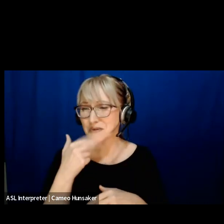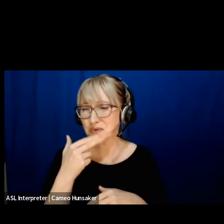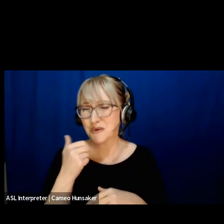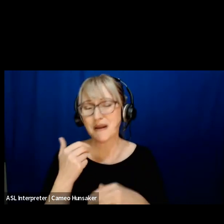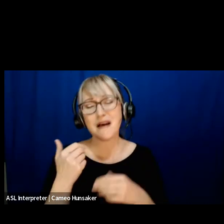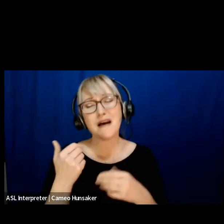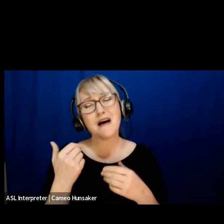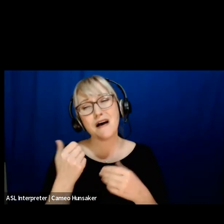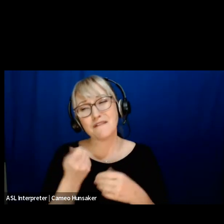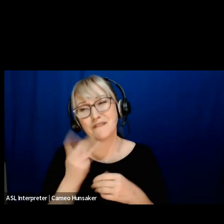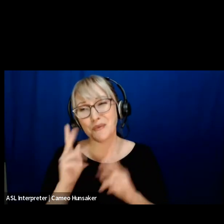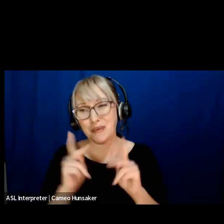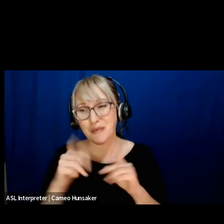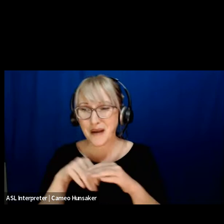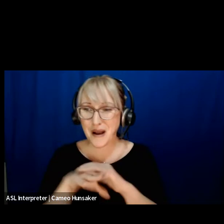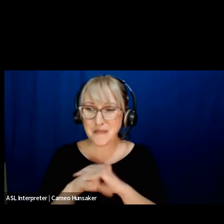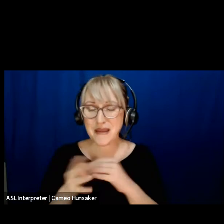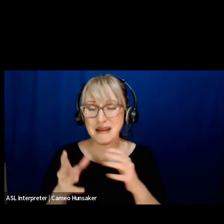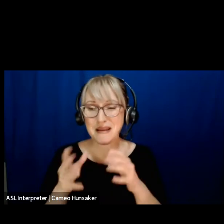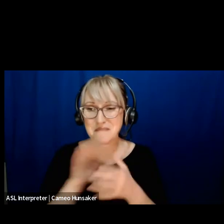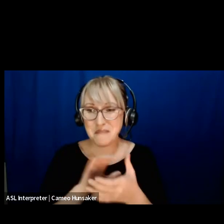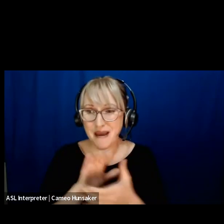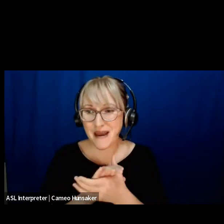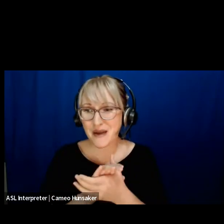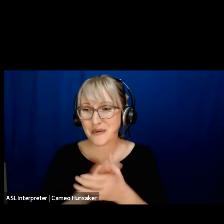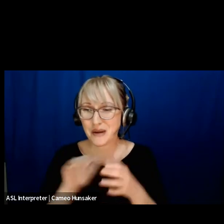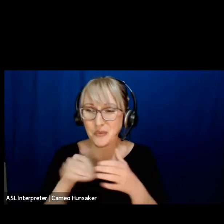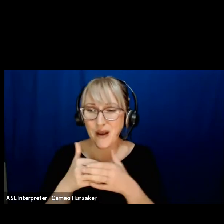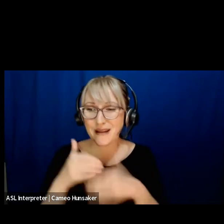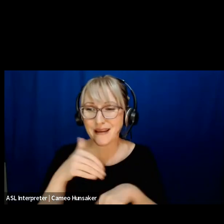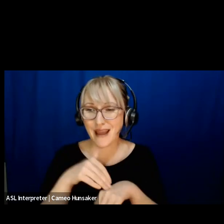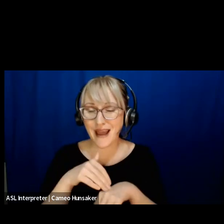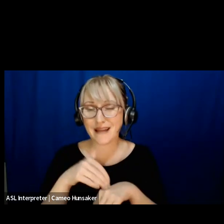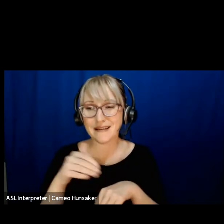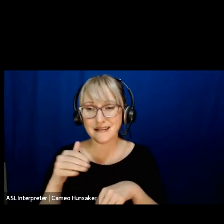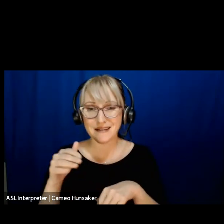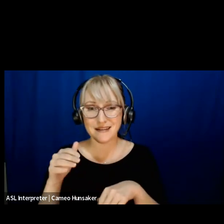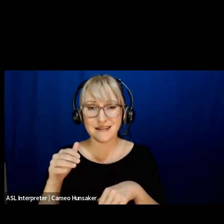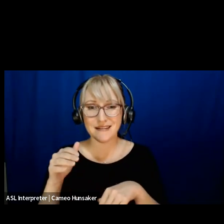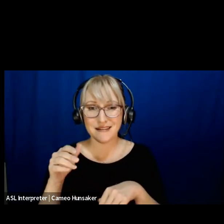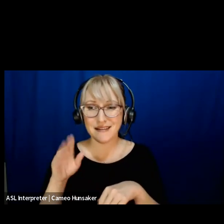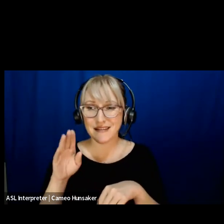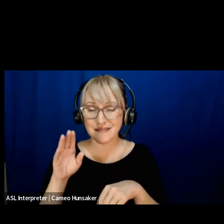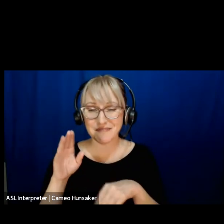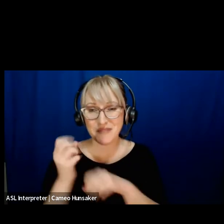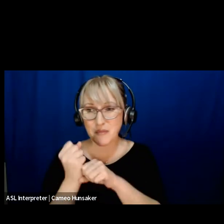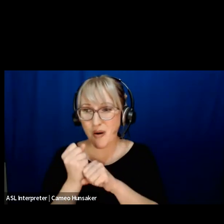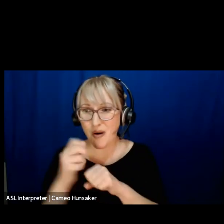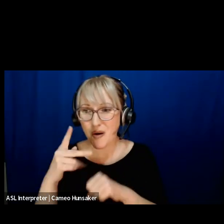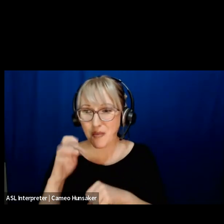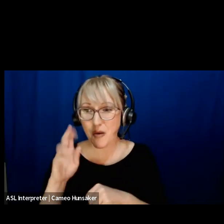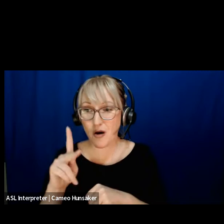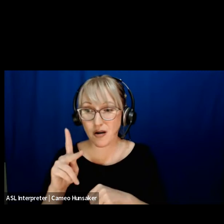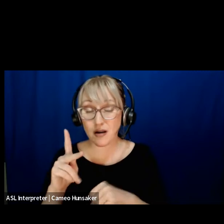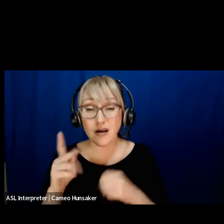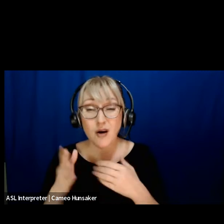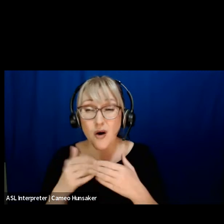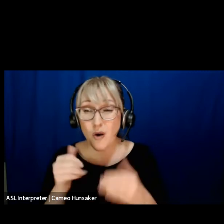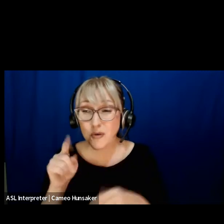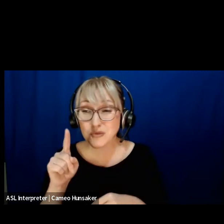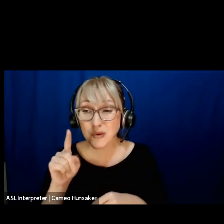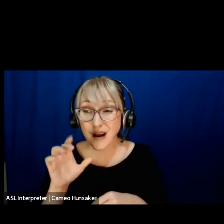the ballpark. Well, we thought we would have one or two couples. We had nearly 100 couples show up to get married